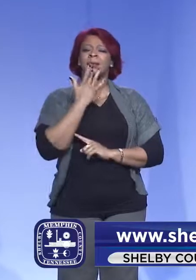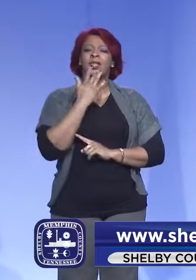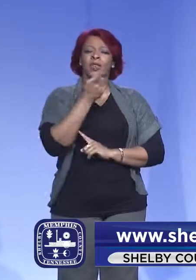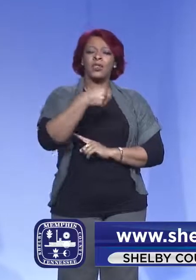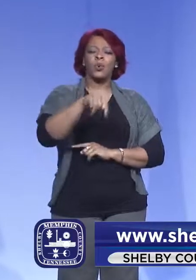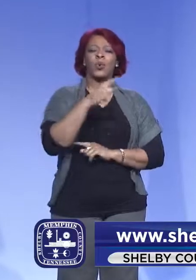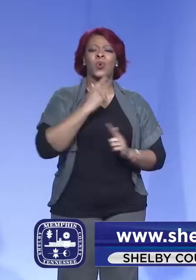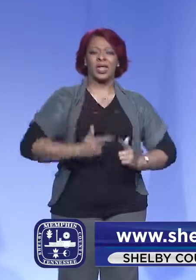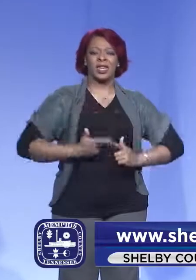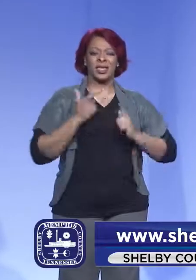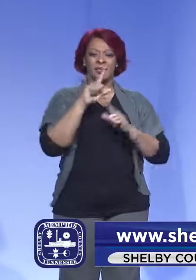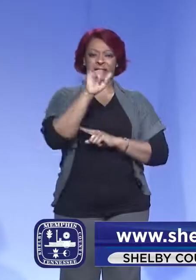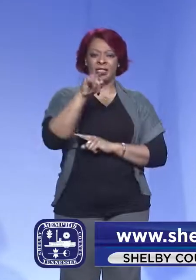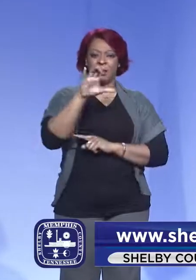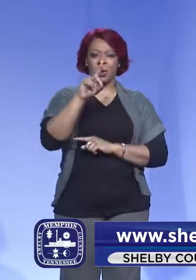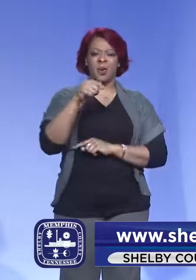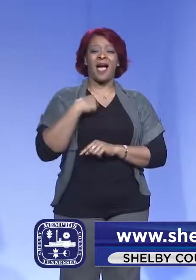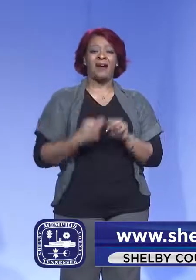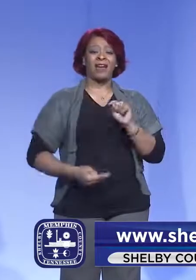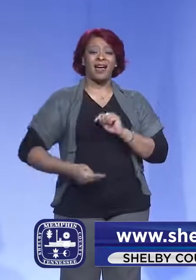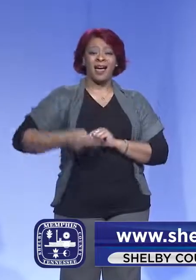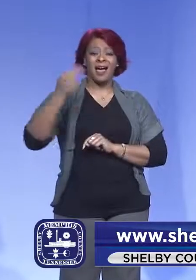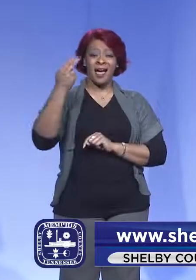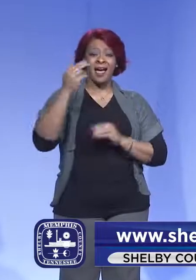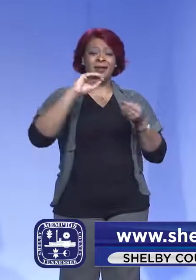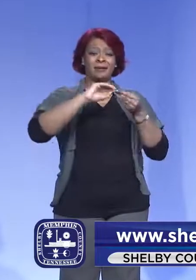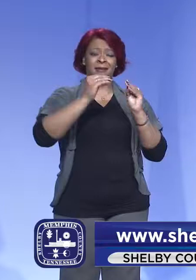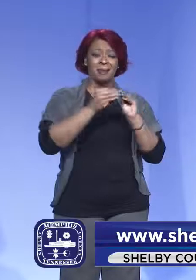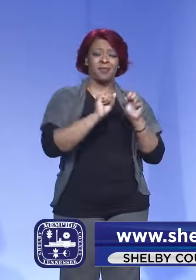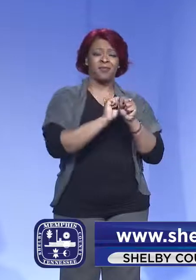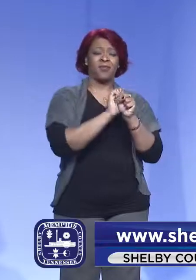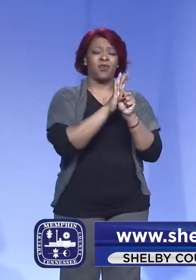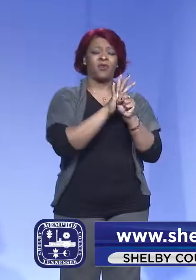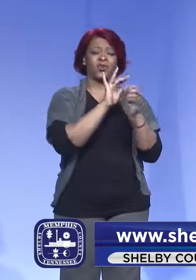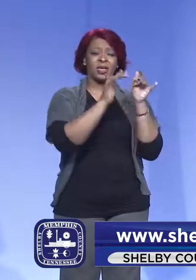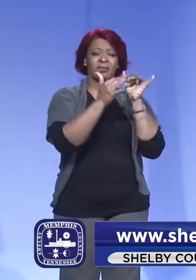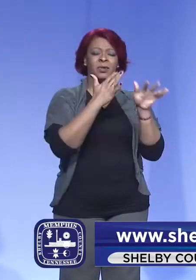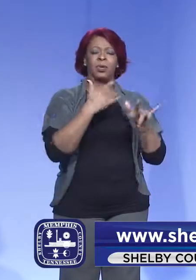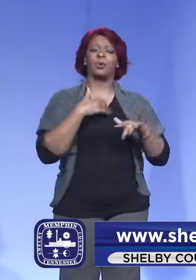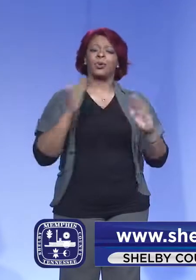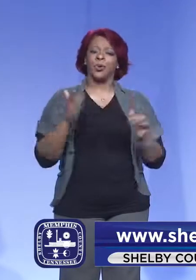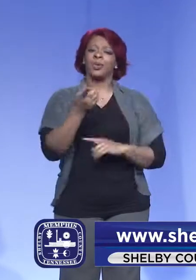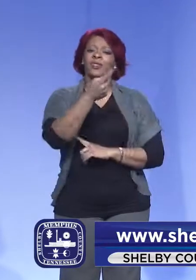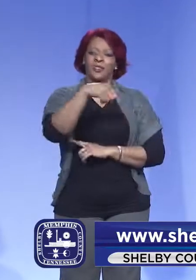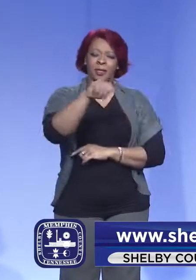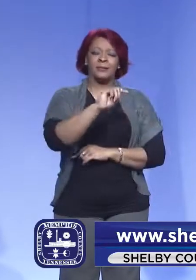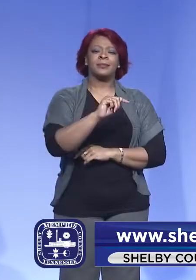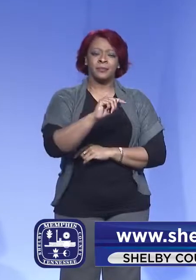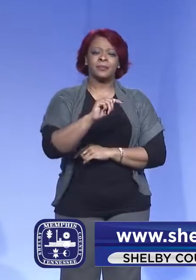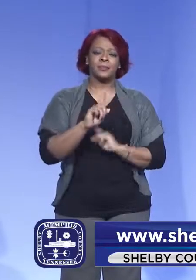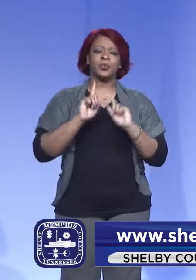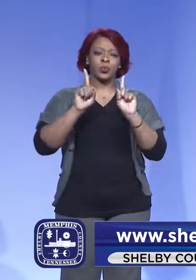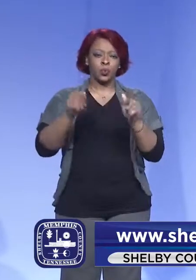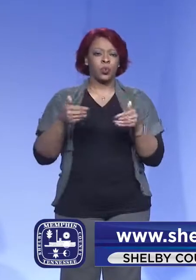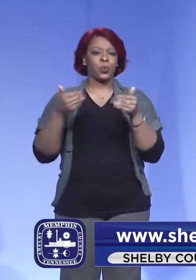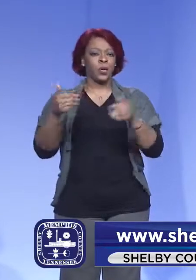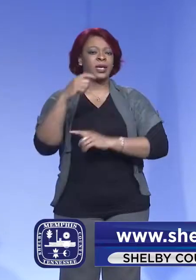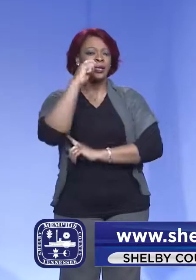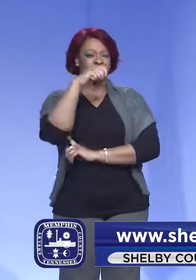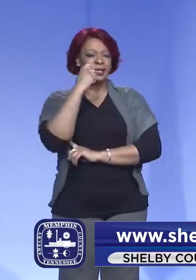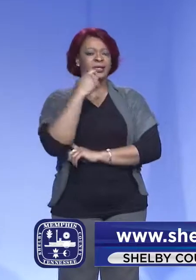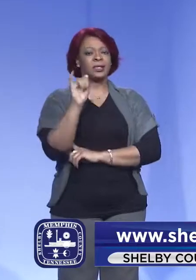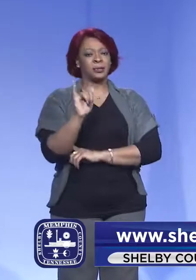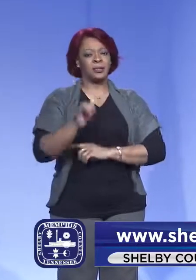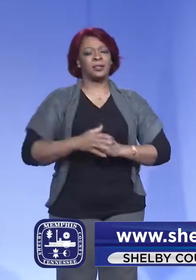those who live in zip codes that have higher case rates currently, we're really encouraging them to be able to get tested